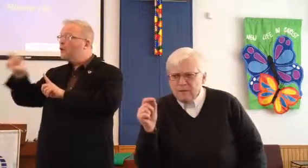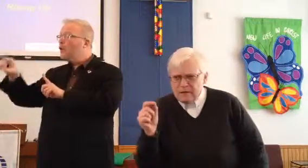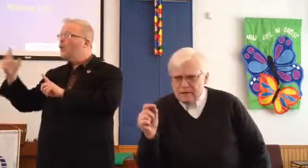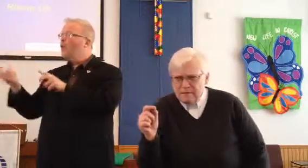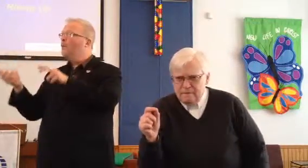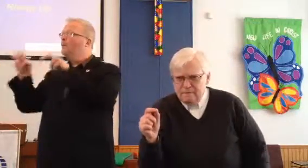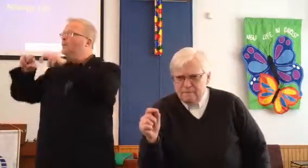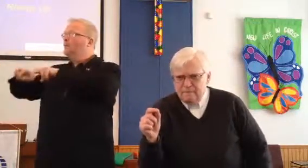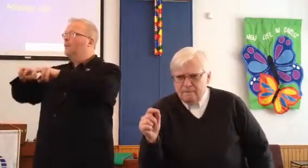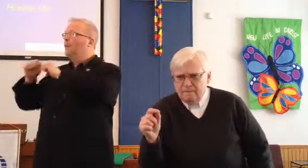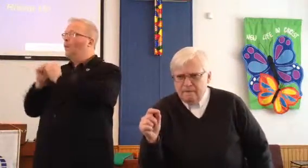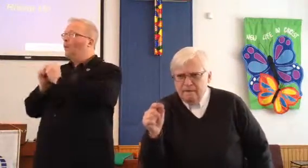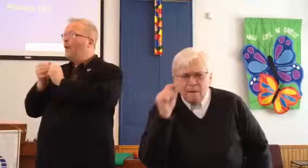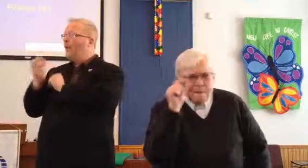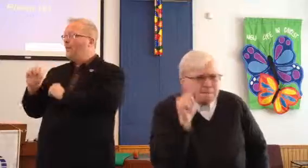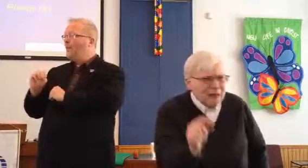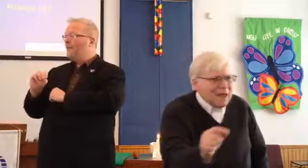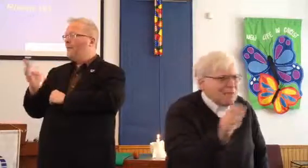maybe